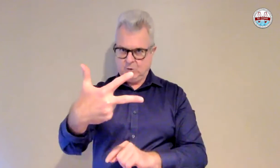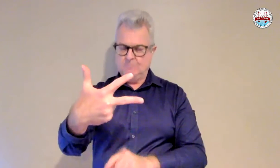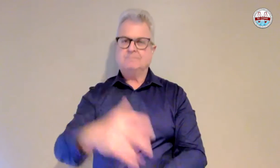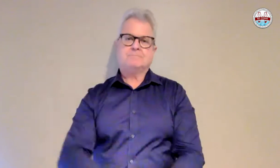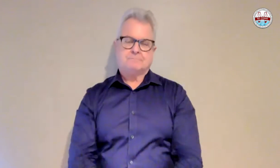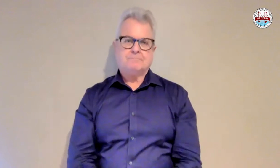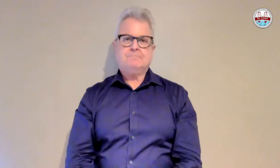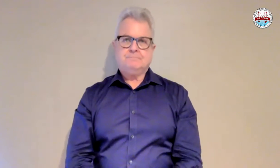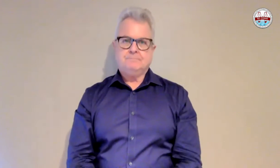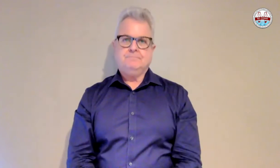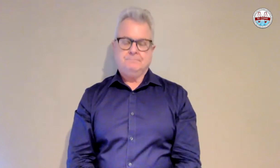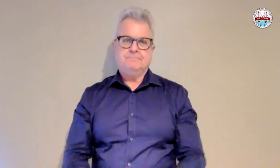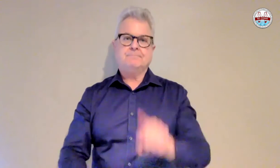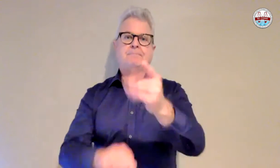doctor. Okay.